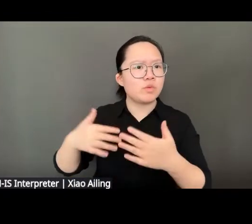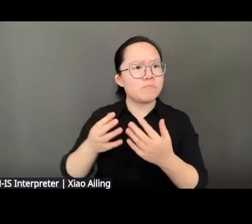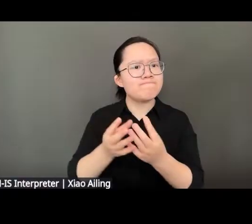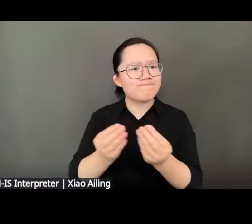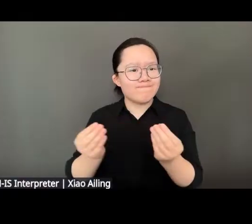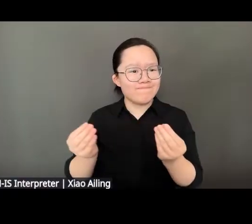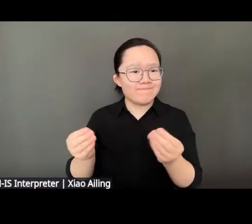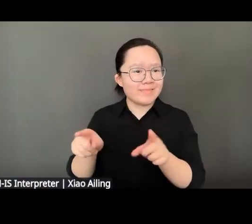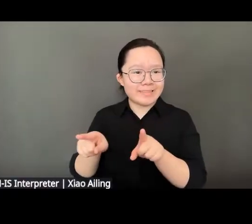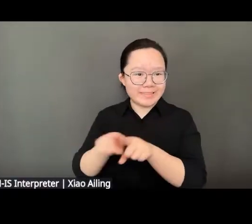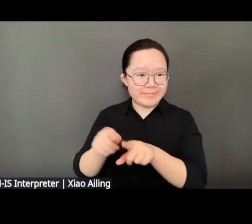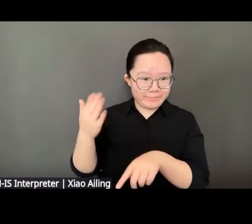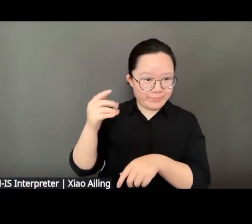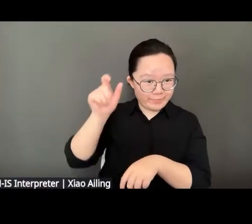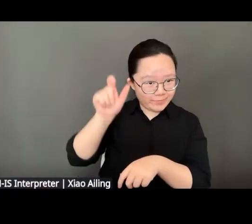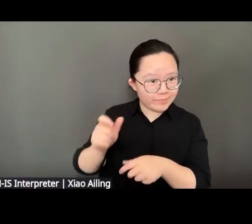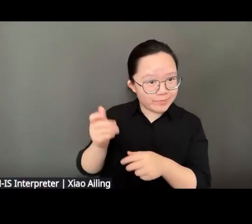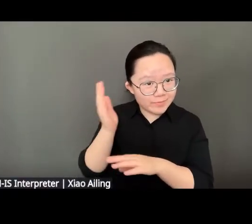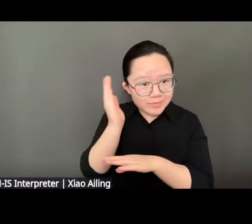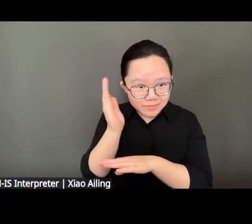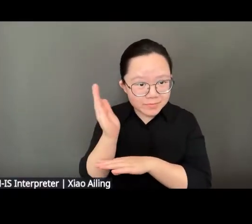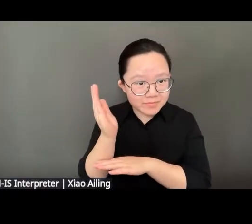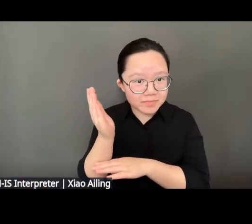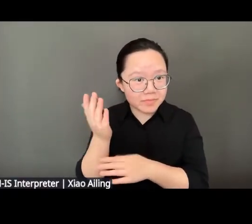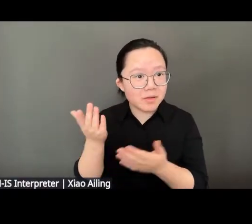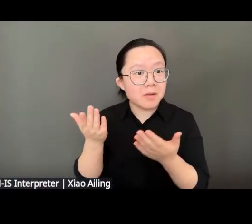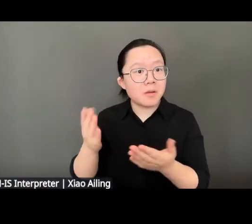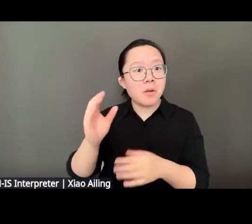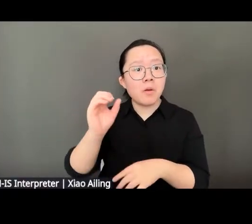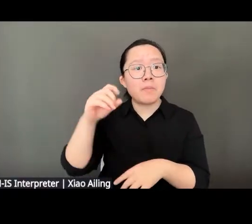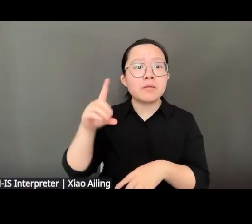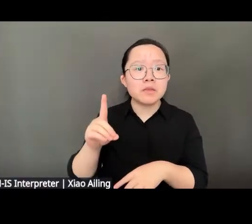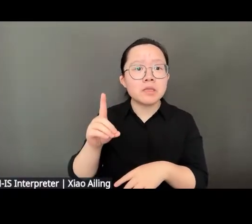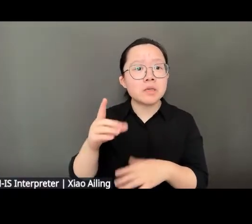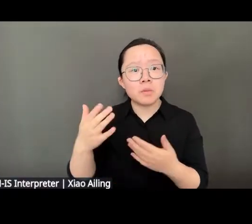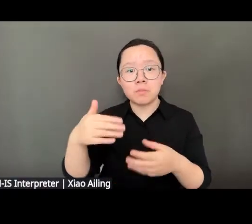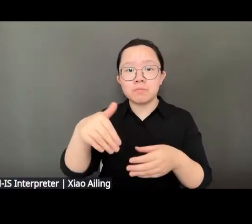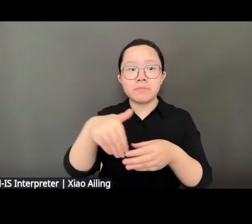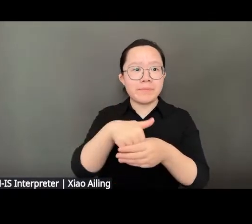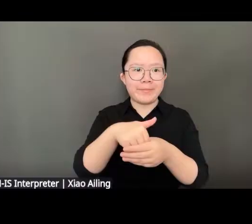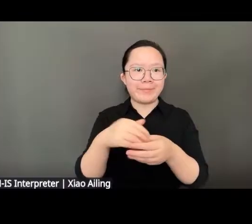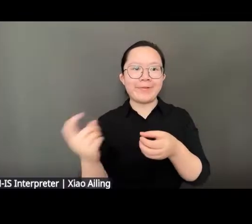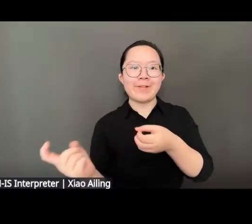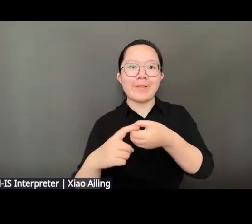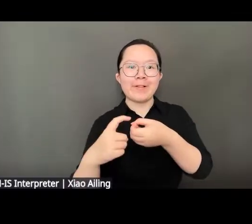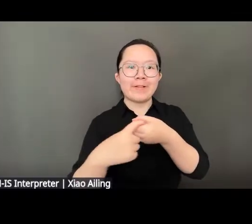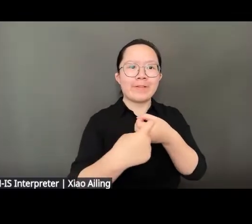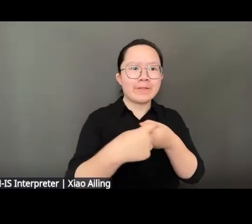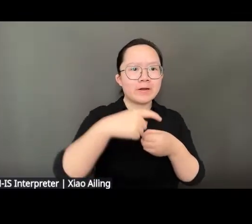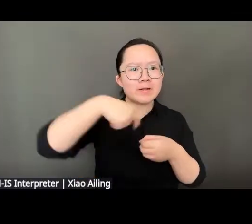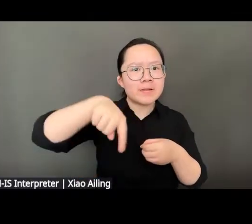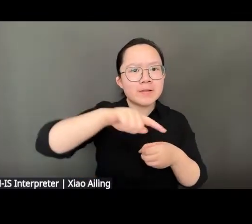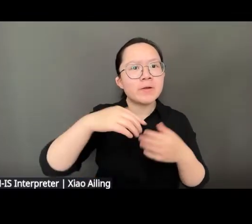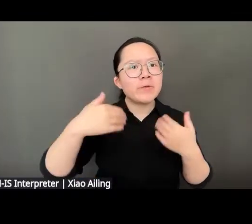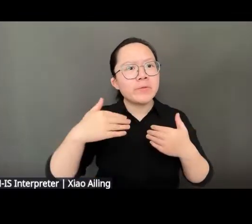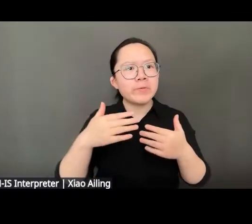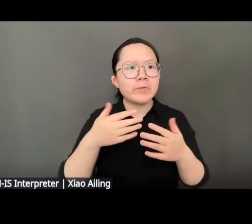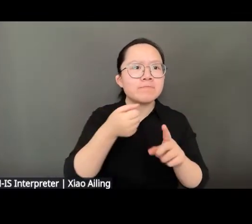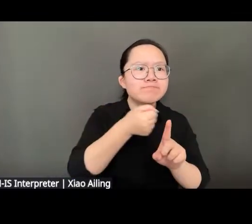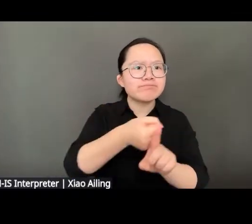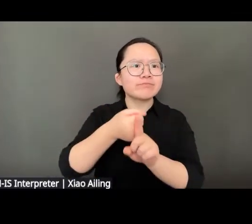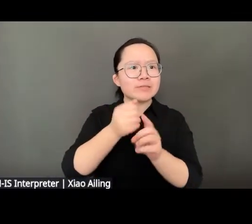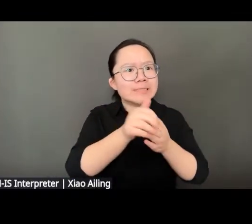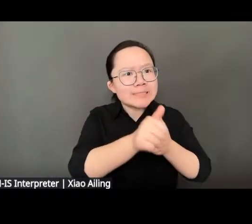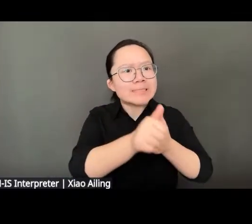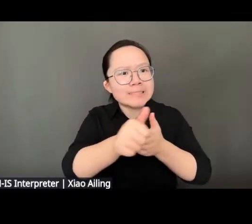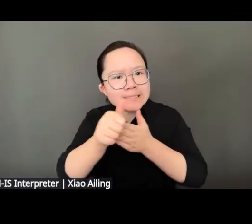are often the first point of contact for people with disabilities, especially in times of crisis, and work